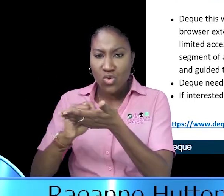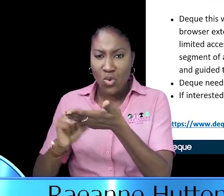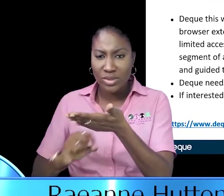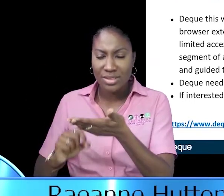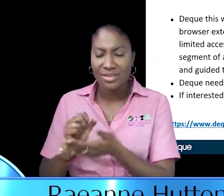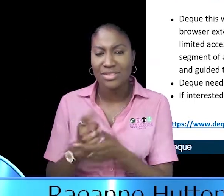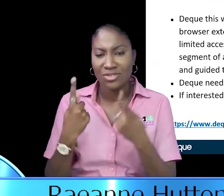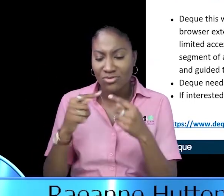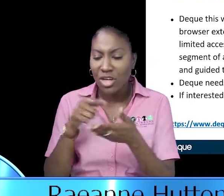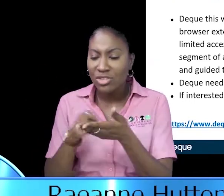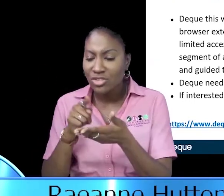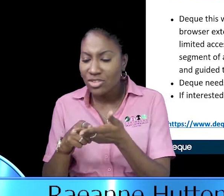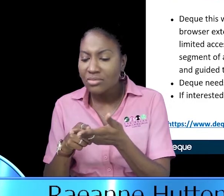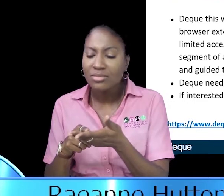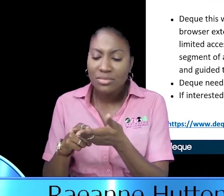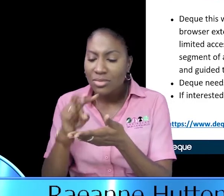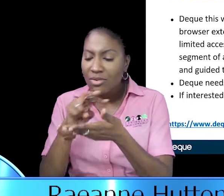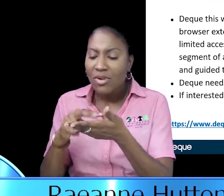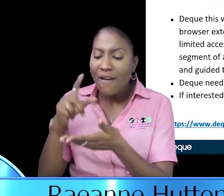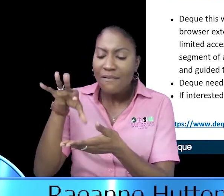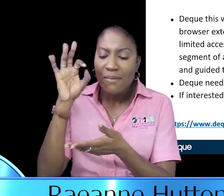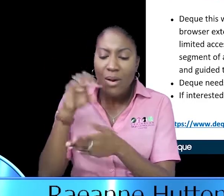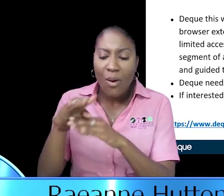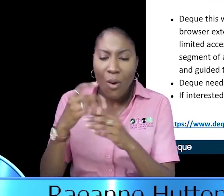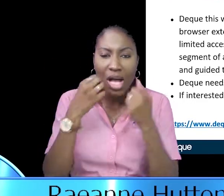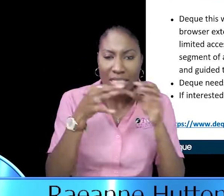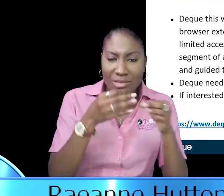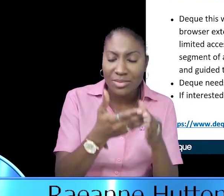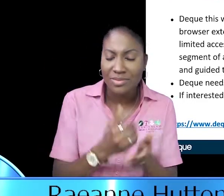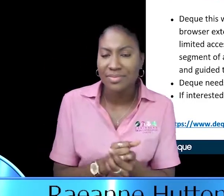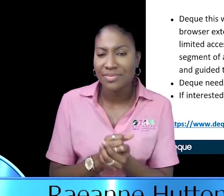Alan. Accessible. Out of link left. 55 years old. Programmer. Former